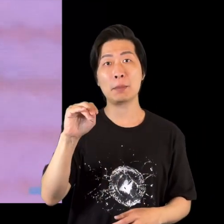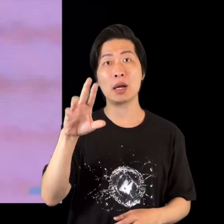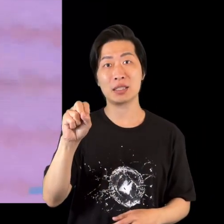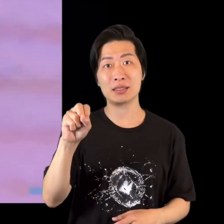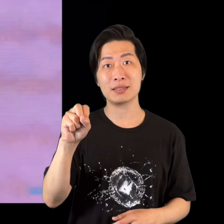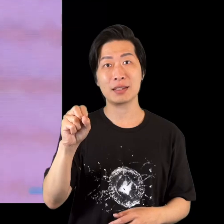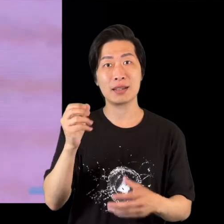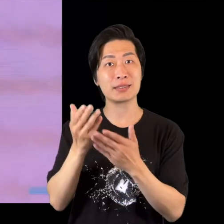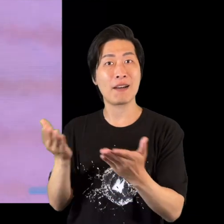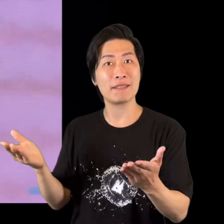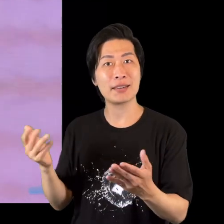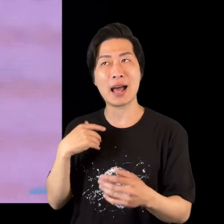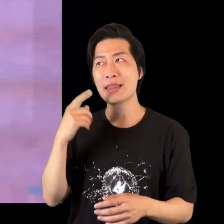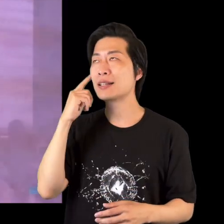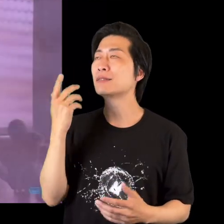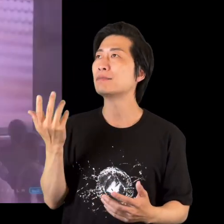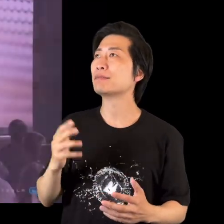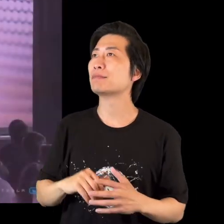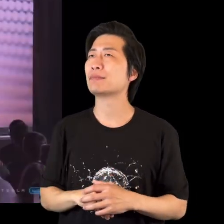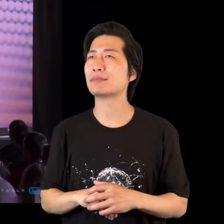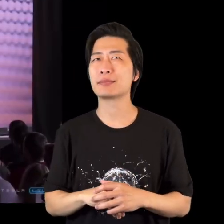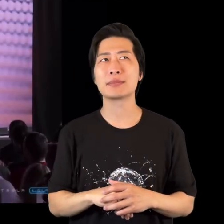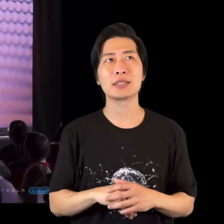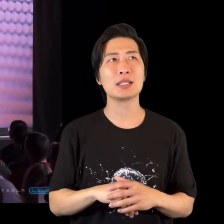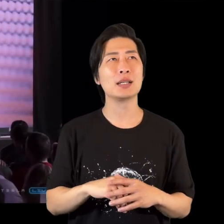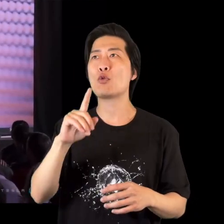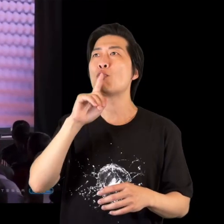The Optimus stuff is I think